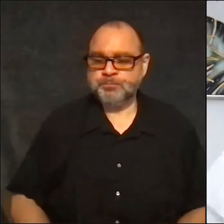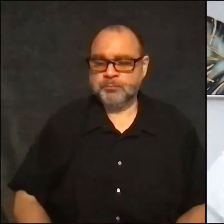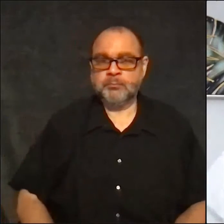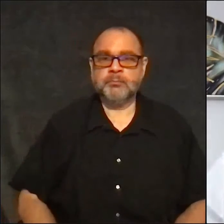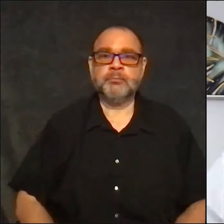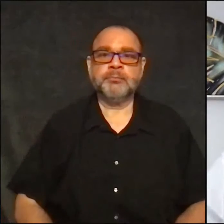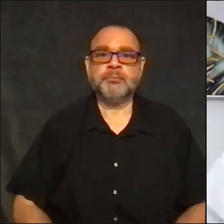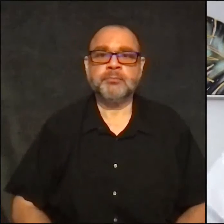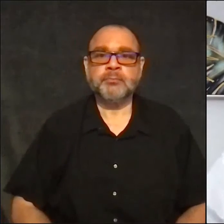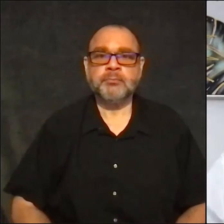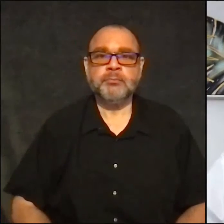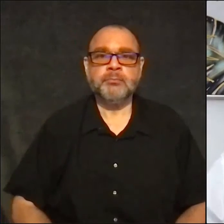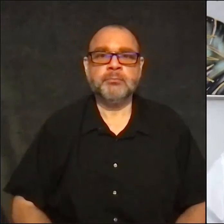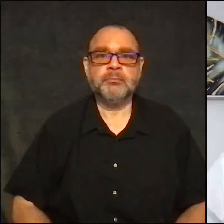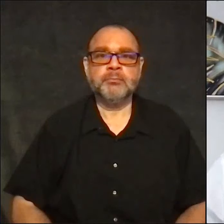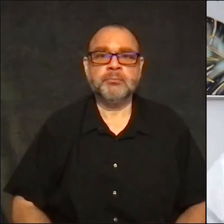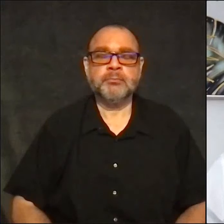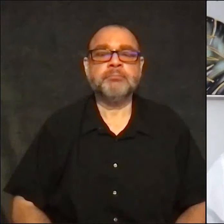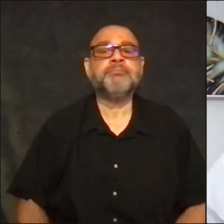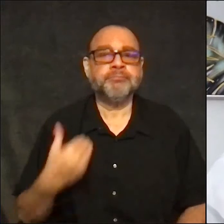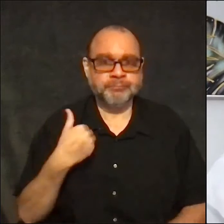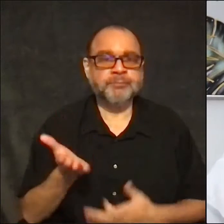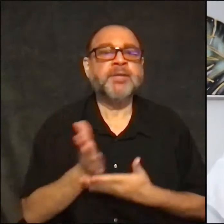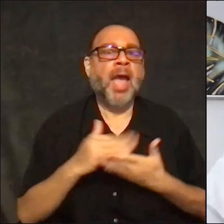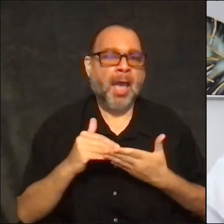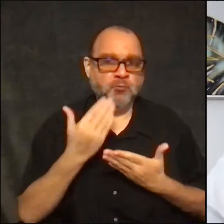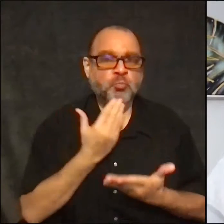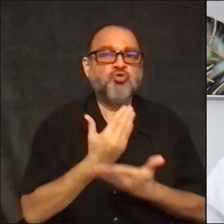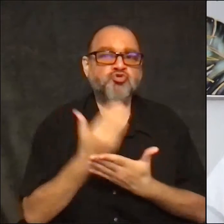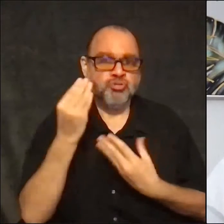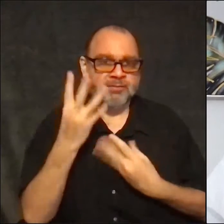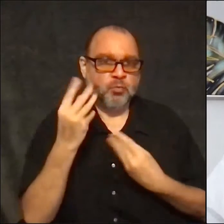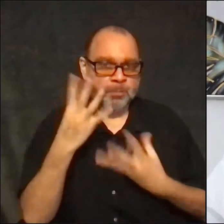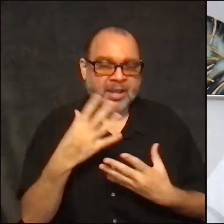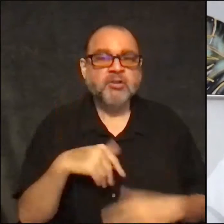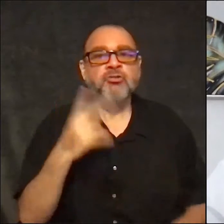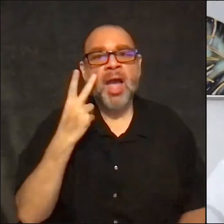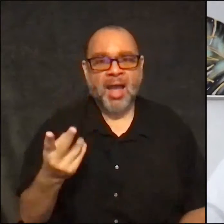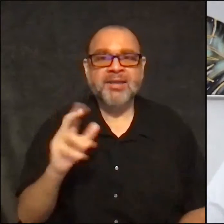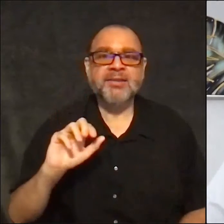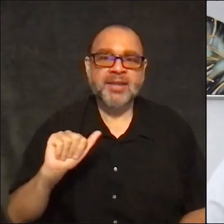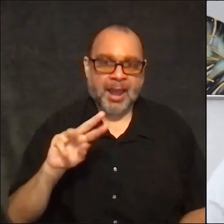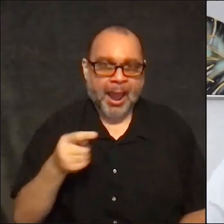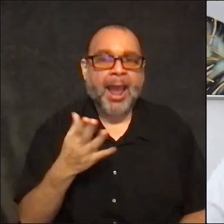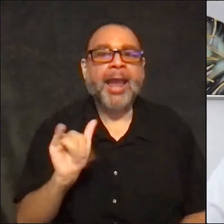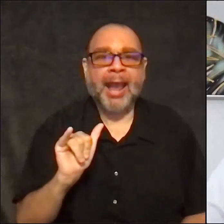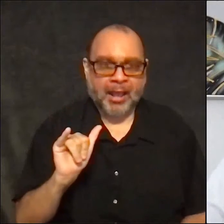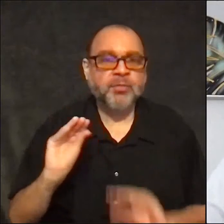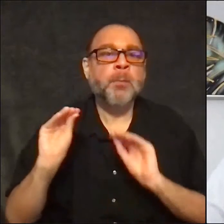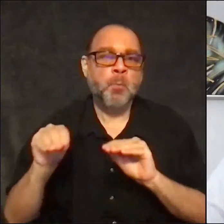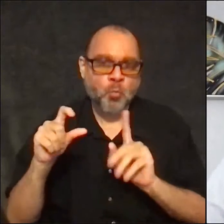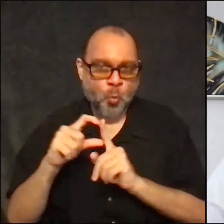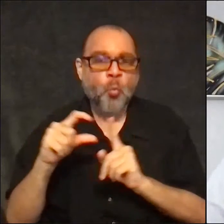Got some good information for you coming forward. Anthony puts continue. So we are ready to move forward. Okay, and